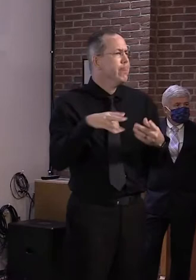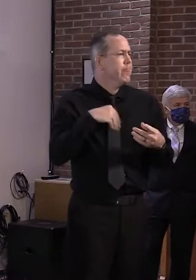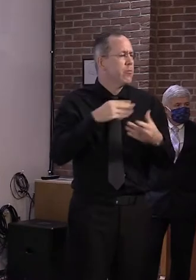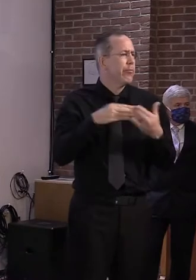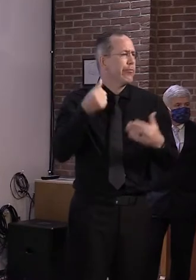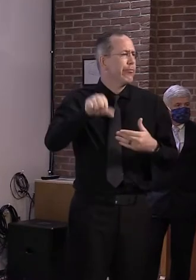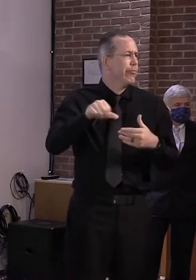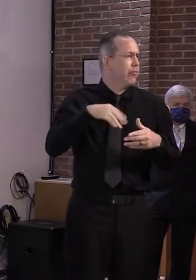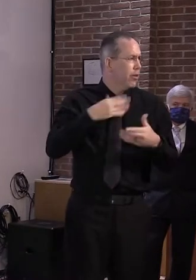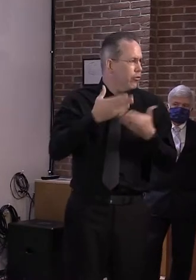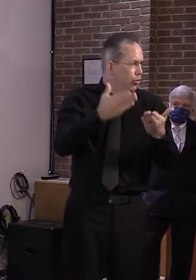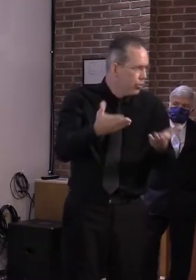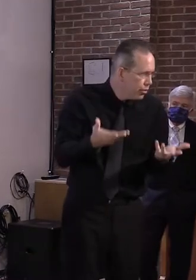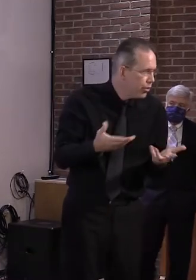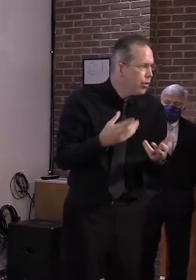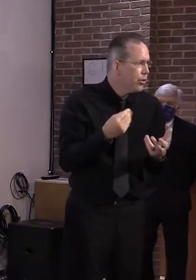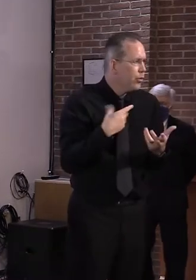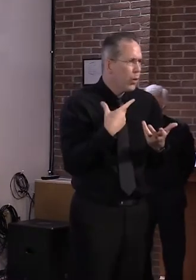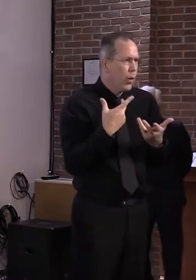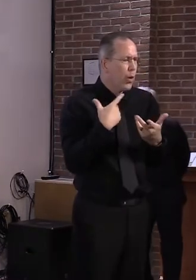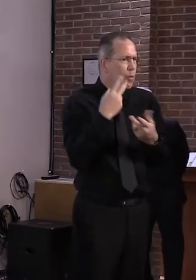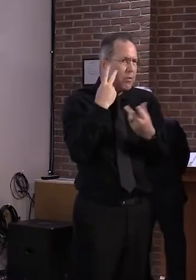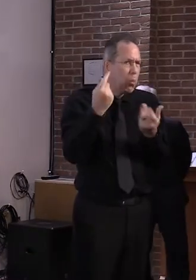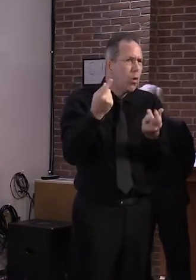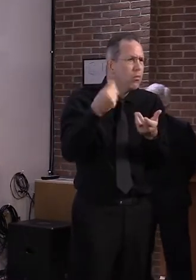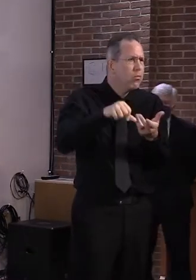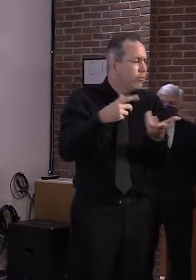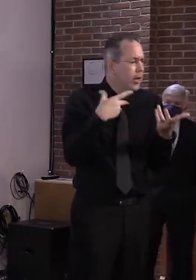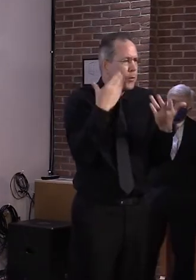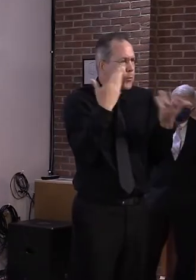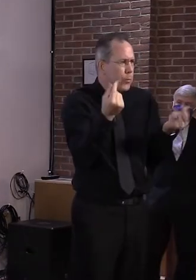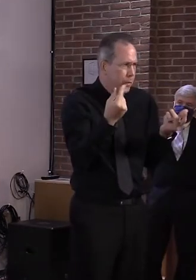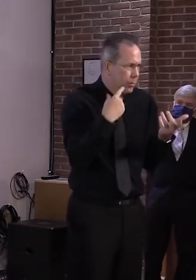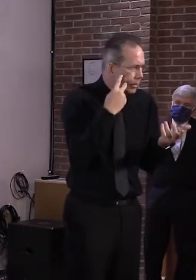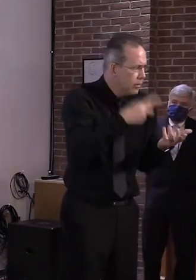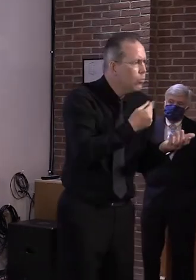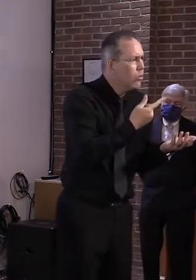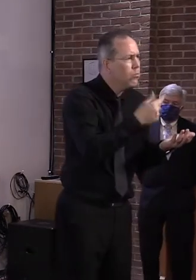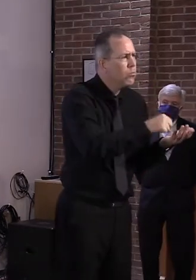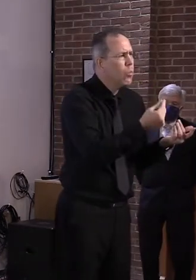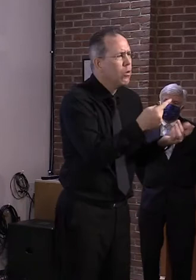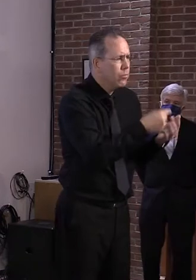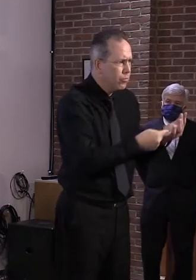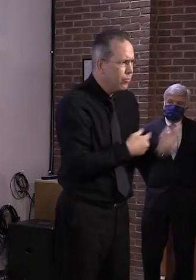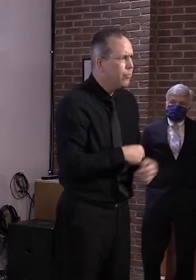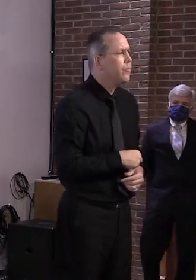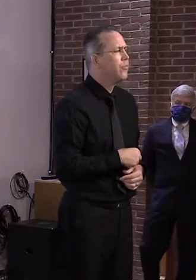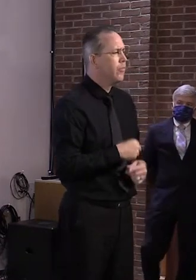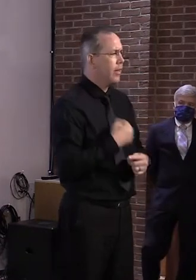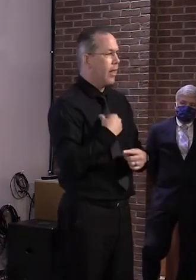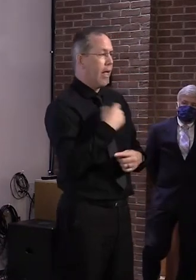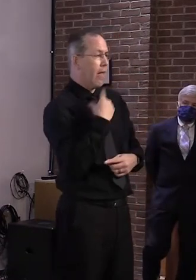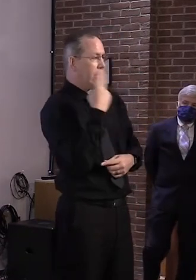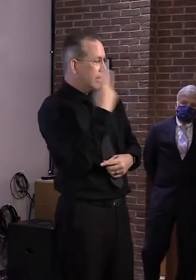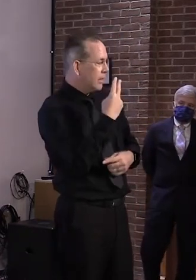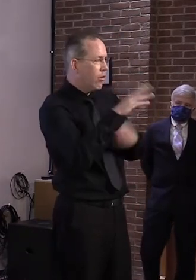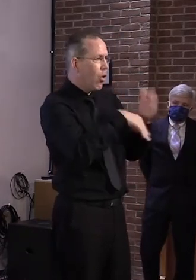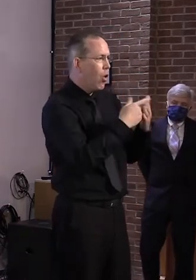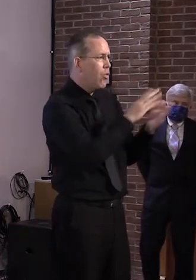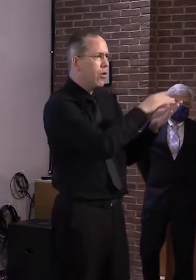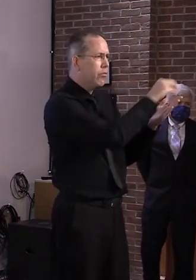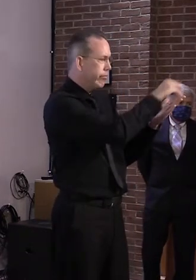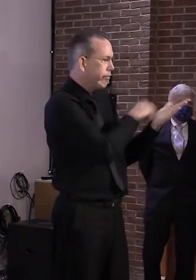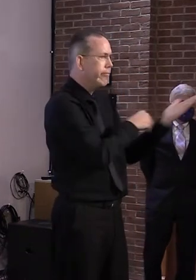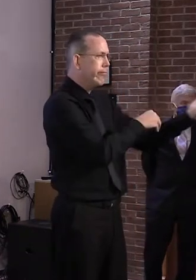So again, we'll see. I haven't seen all of the bills. They passed a number of them this